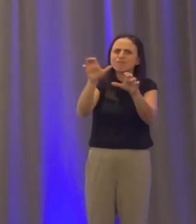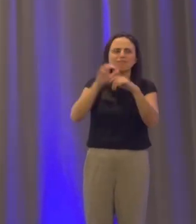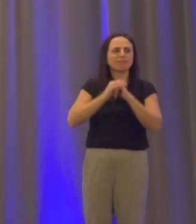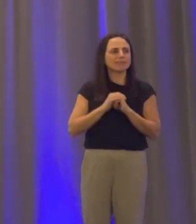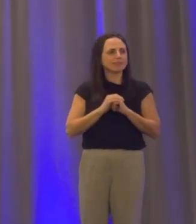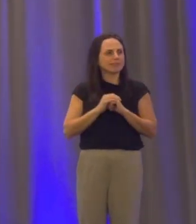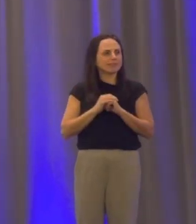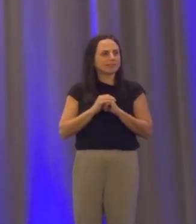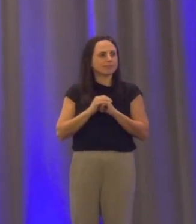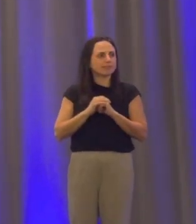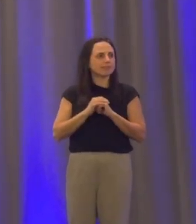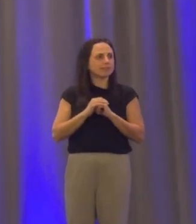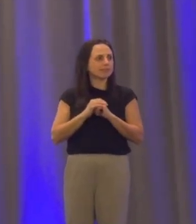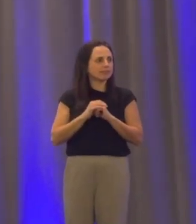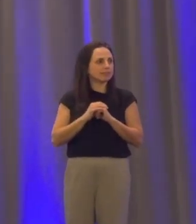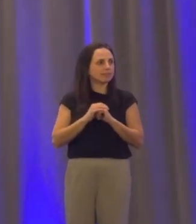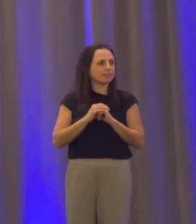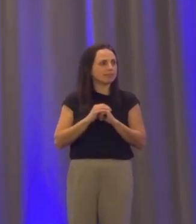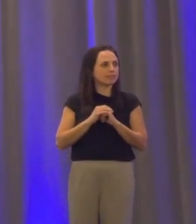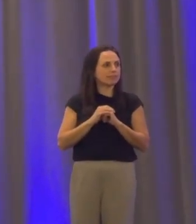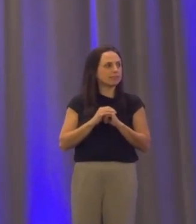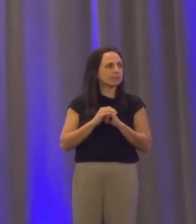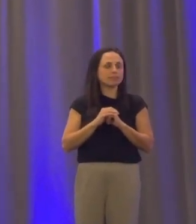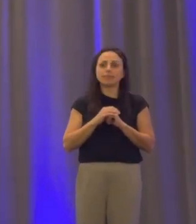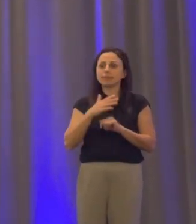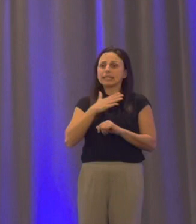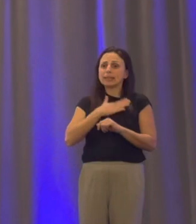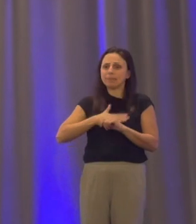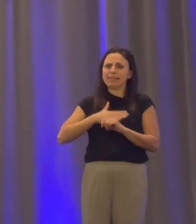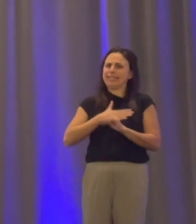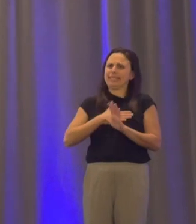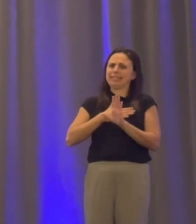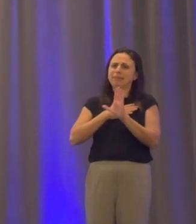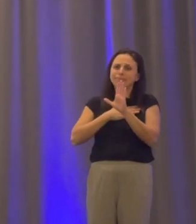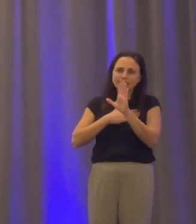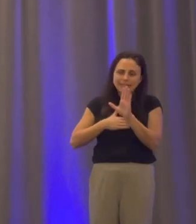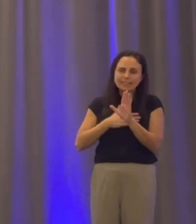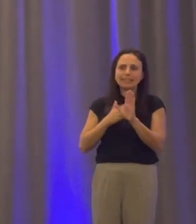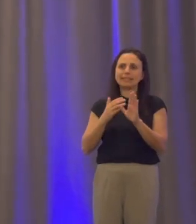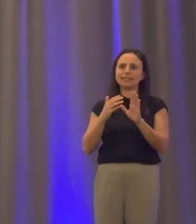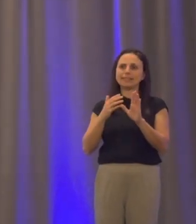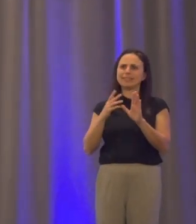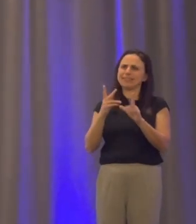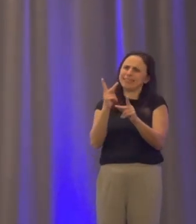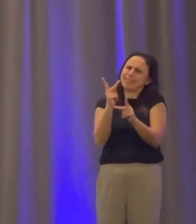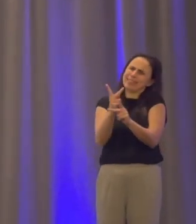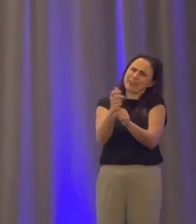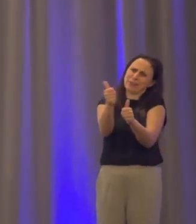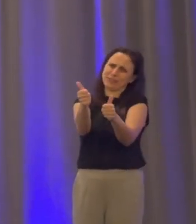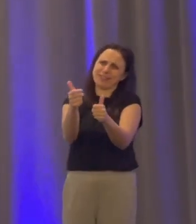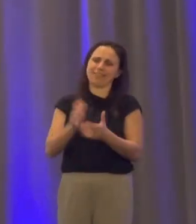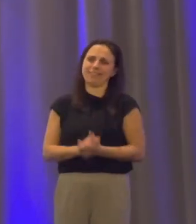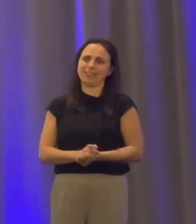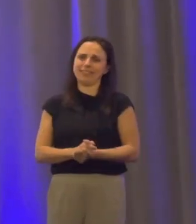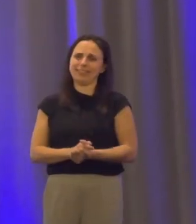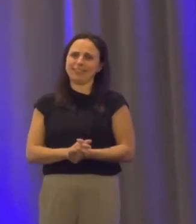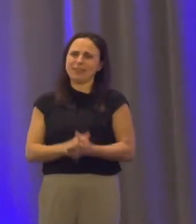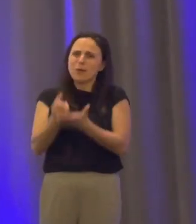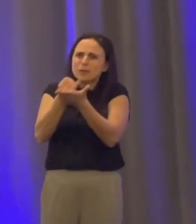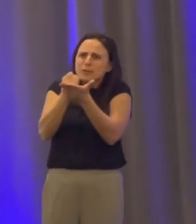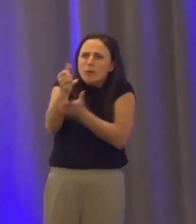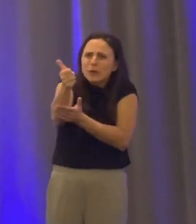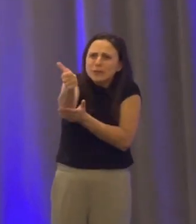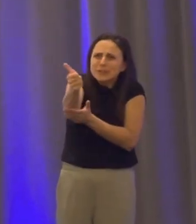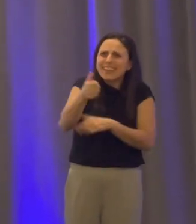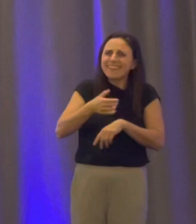And just please, please take really good care of yourselves. Spoil